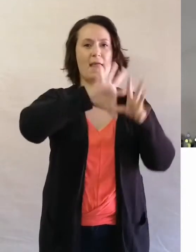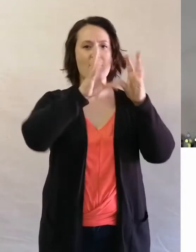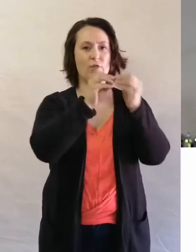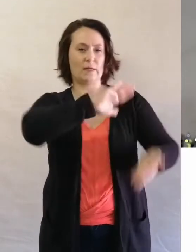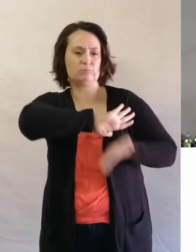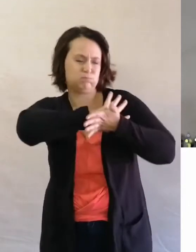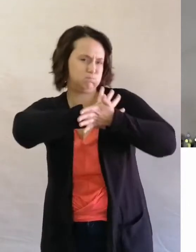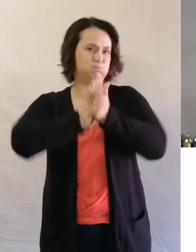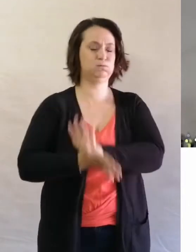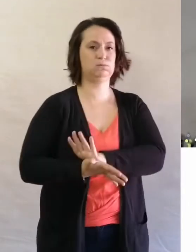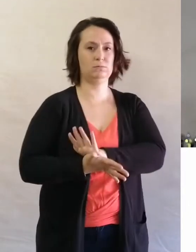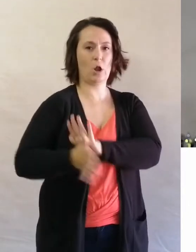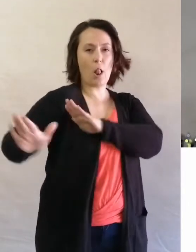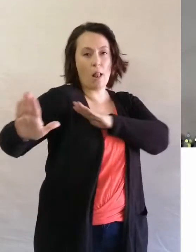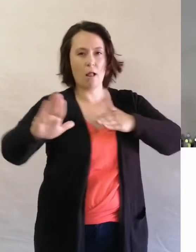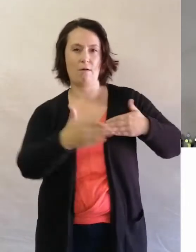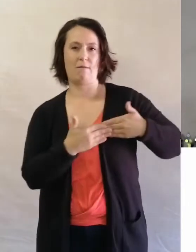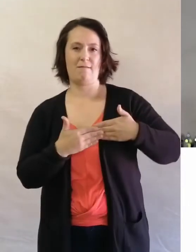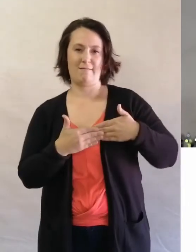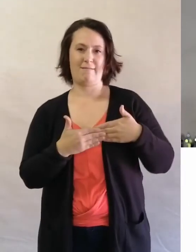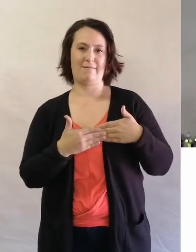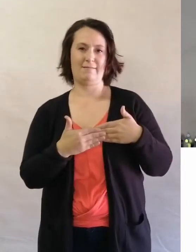a box, lock you up.